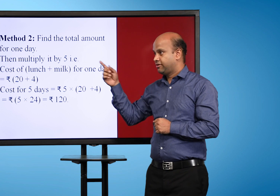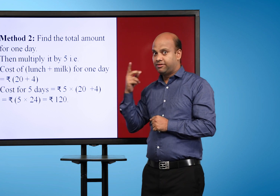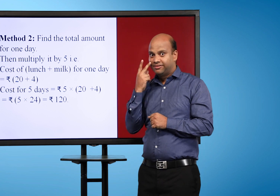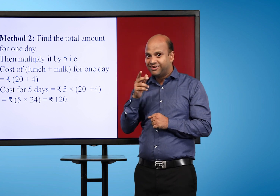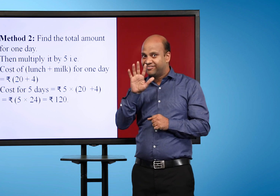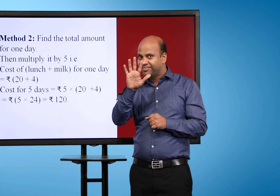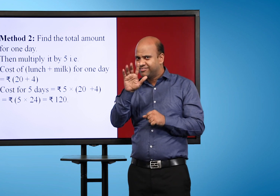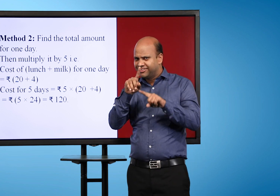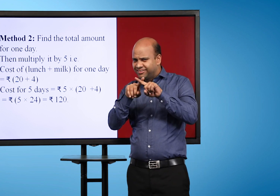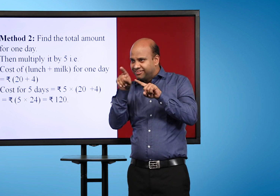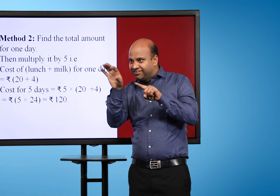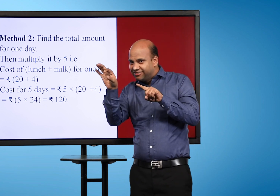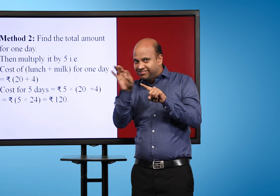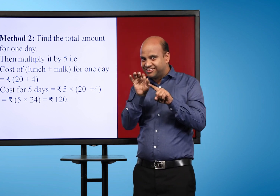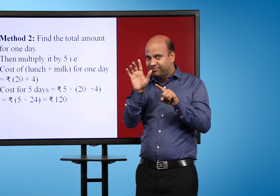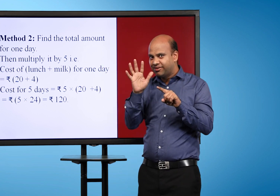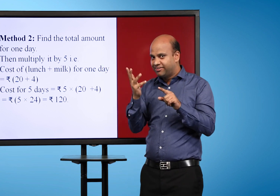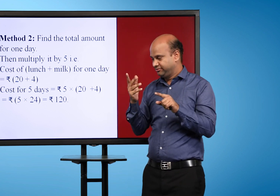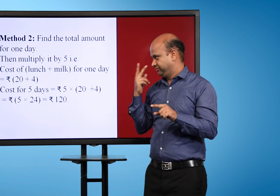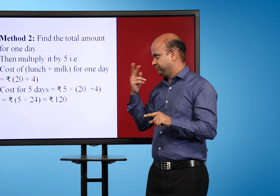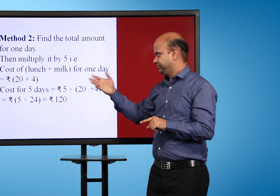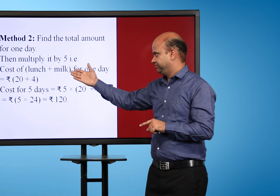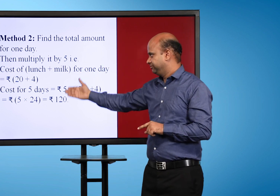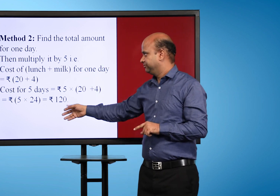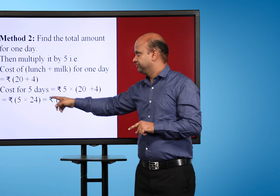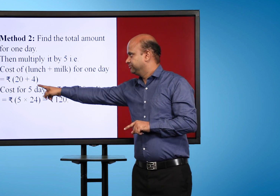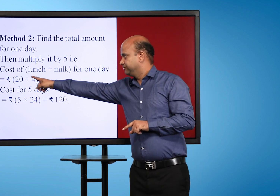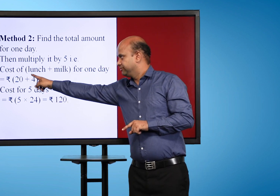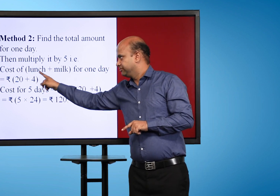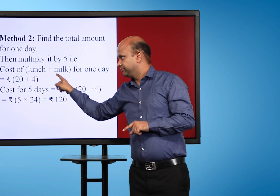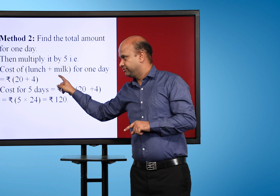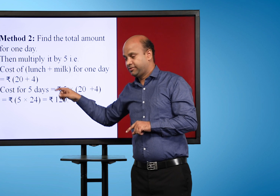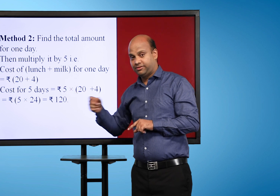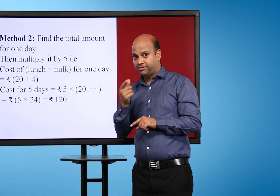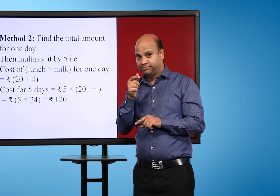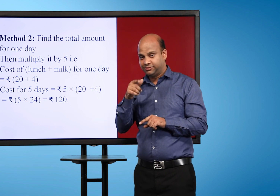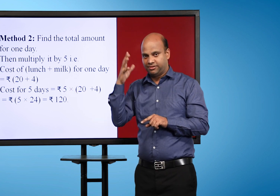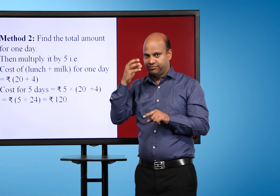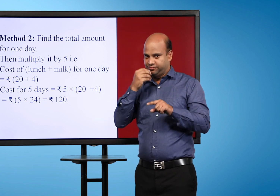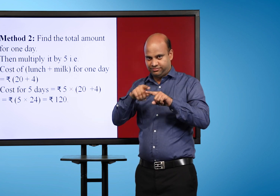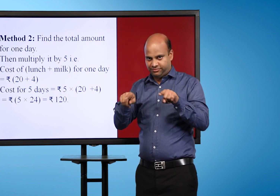Then multiply it by 5, that is, cost of, in brackets, lunch plus milk